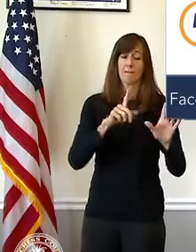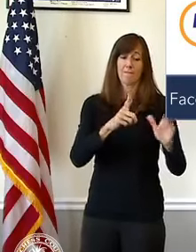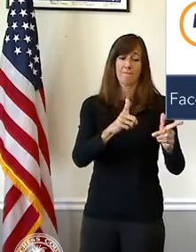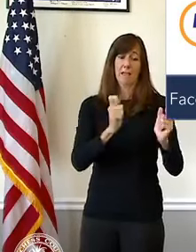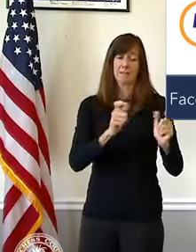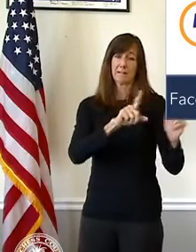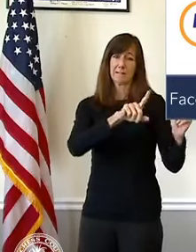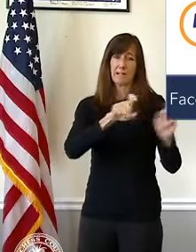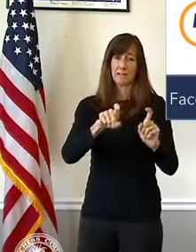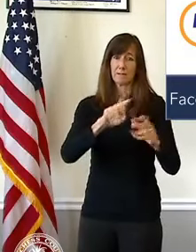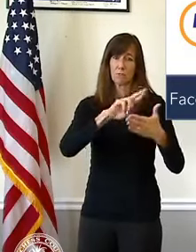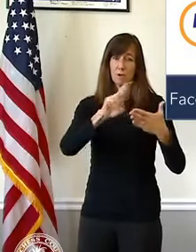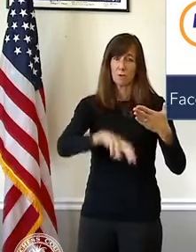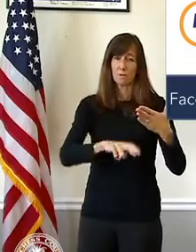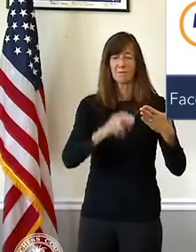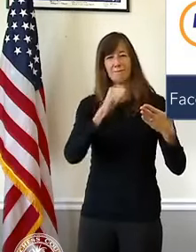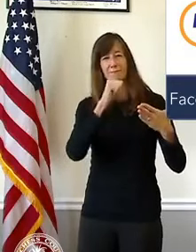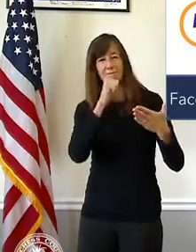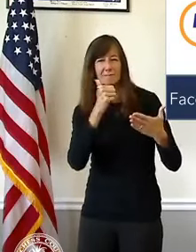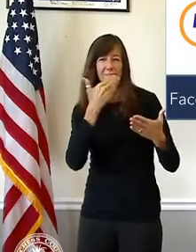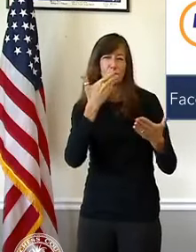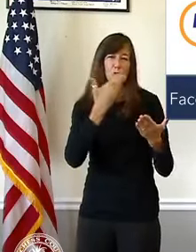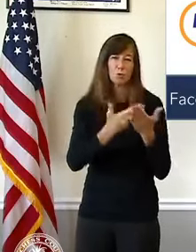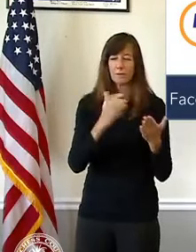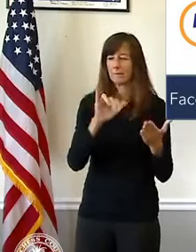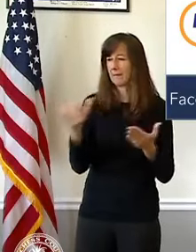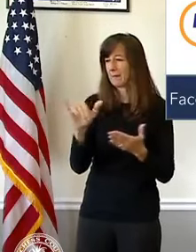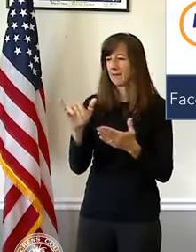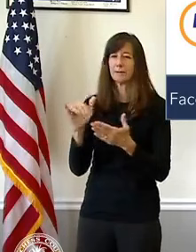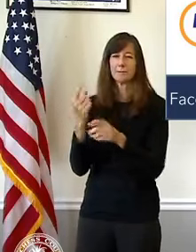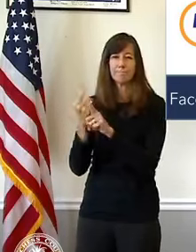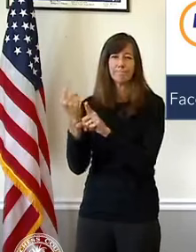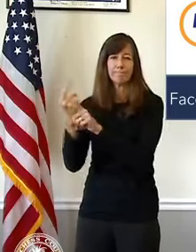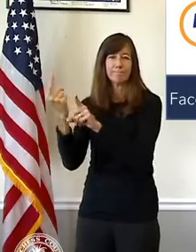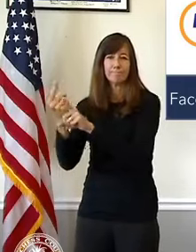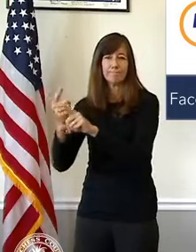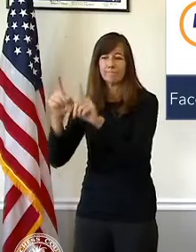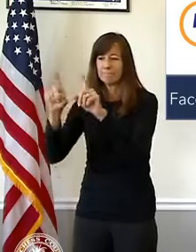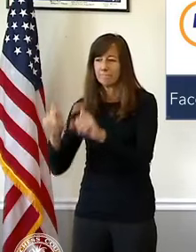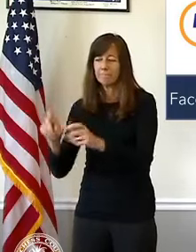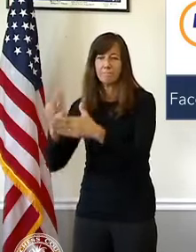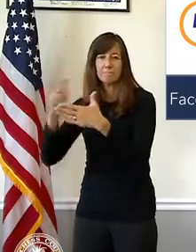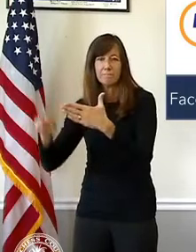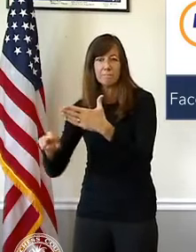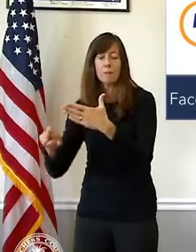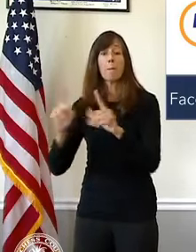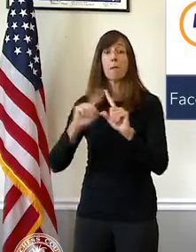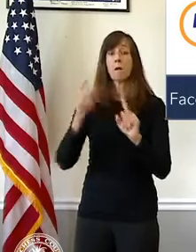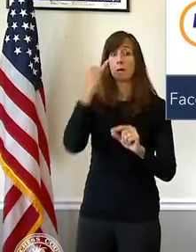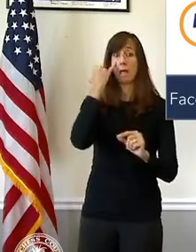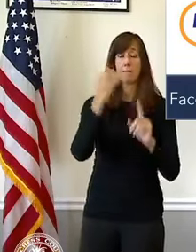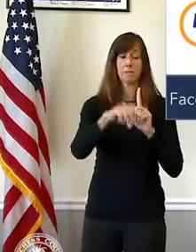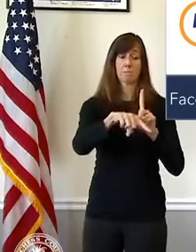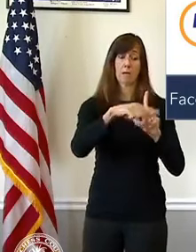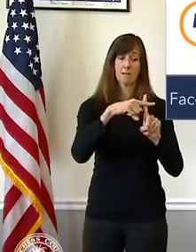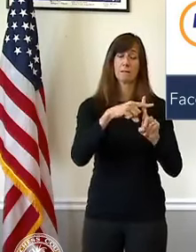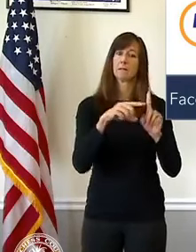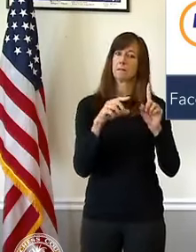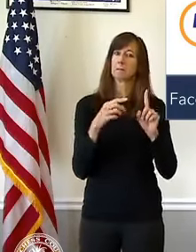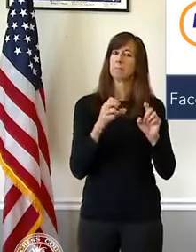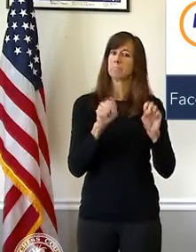traditional diagnostic testing, but it will give us an indication, in particular, if it does come back positive, it is likely you've tested